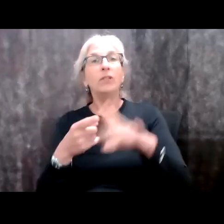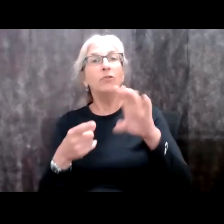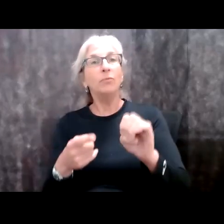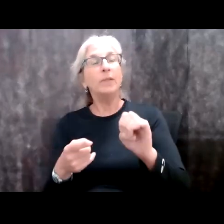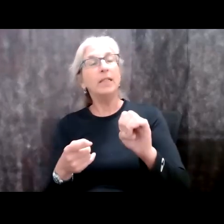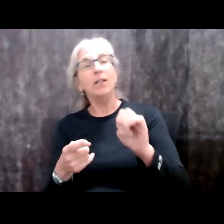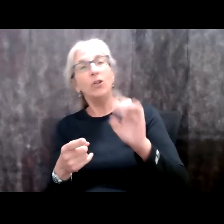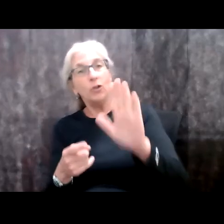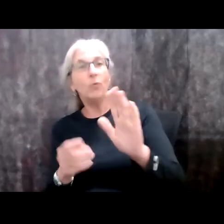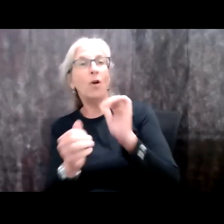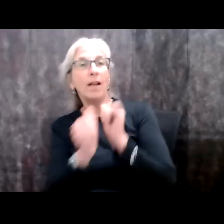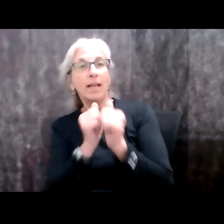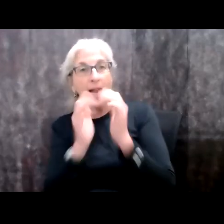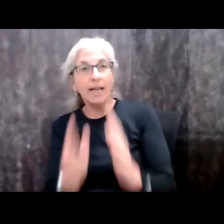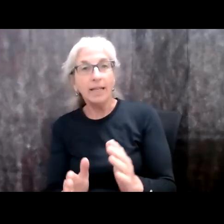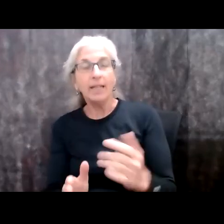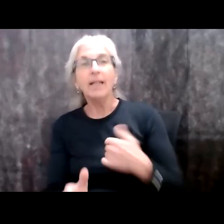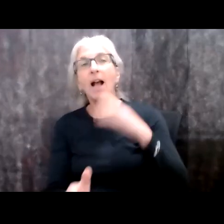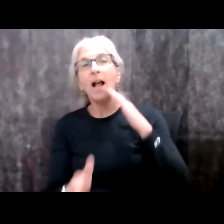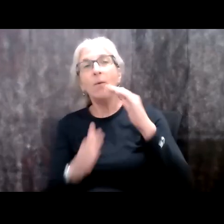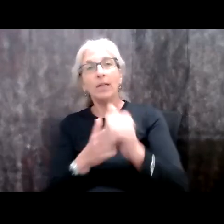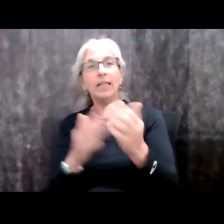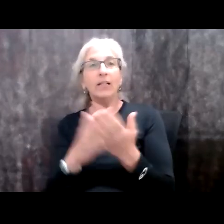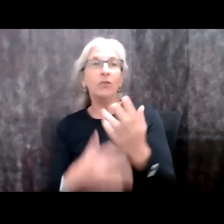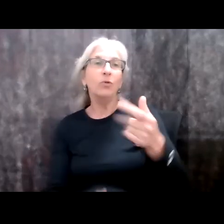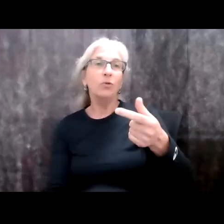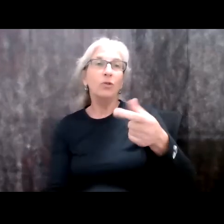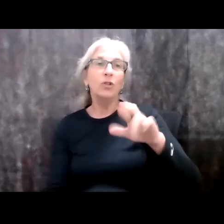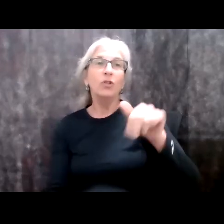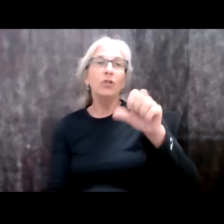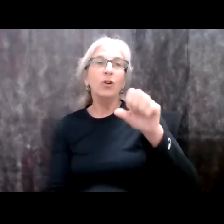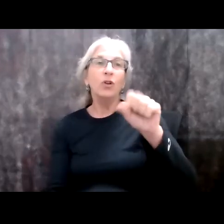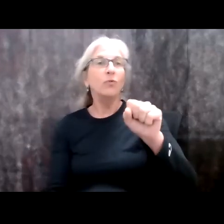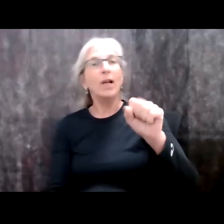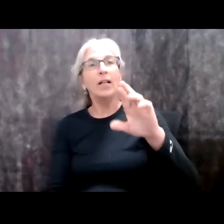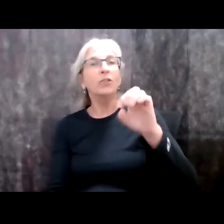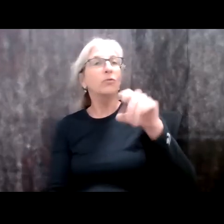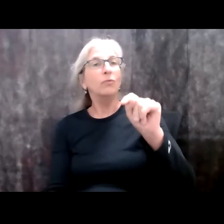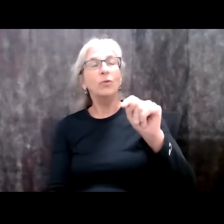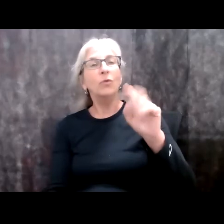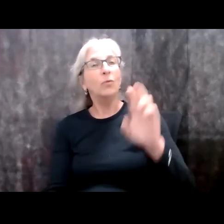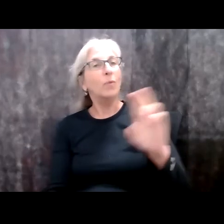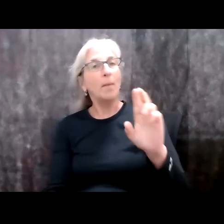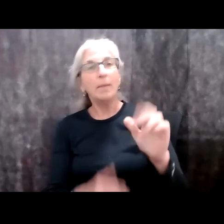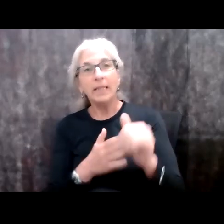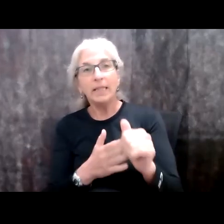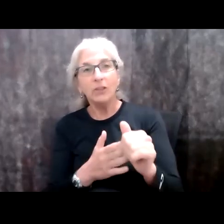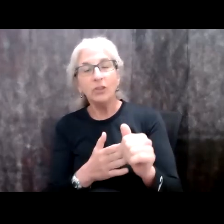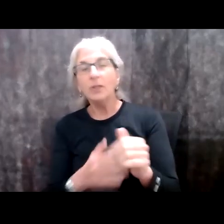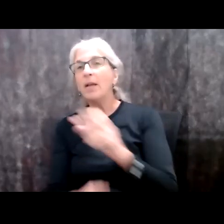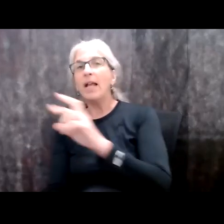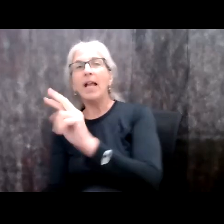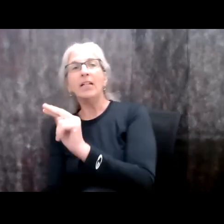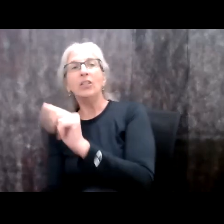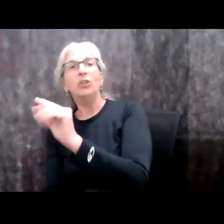your forum, through the grassroots Republican leadership, other NGOs, other organizations, where